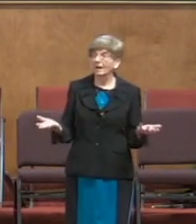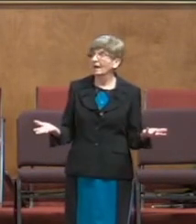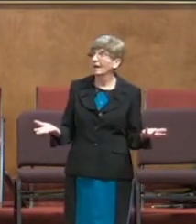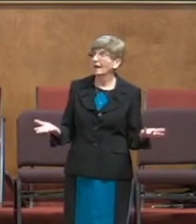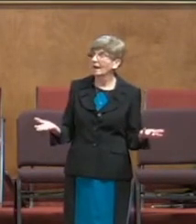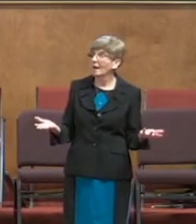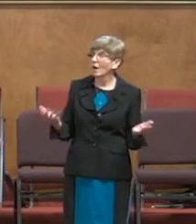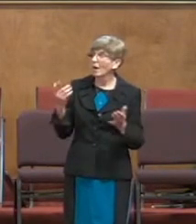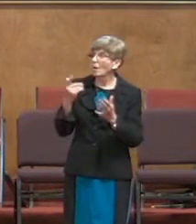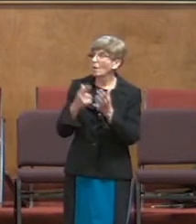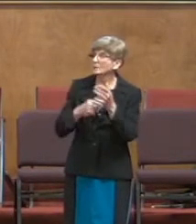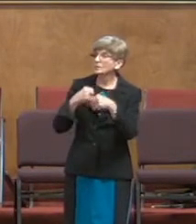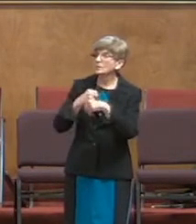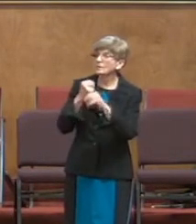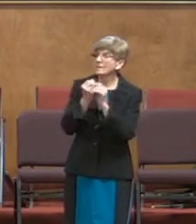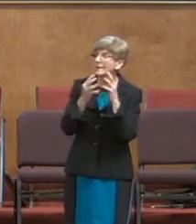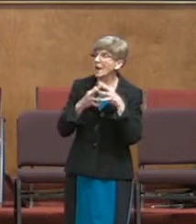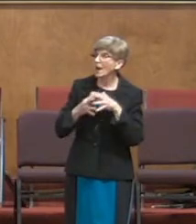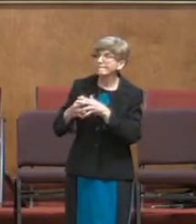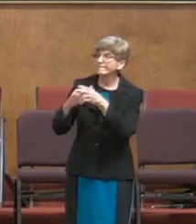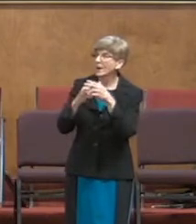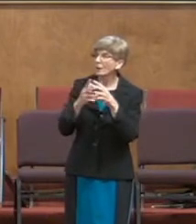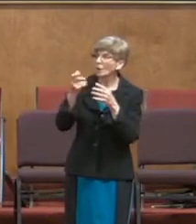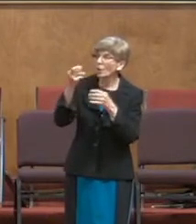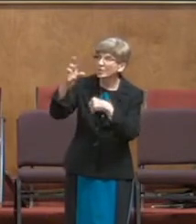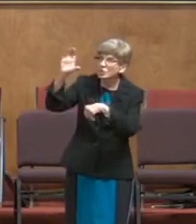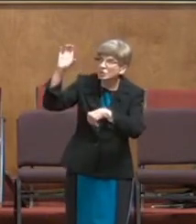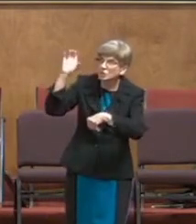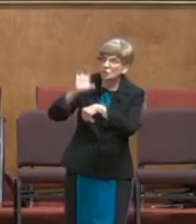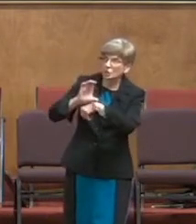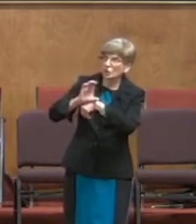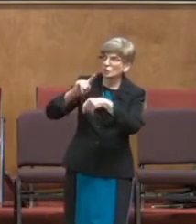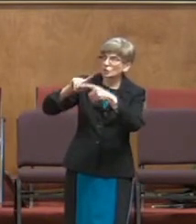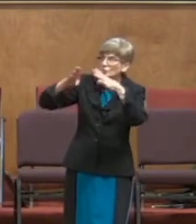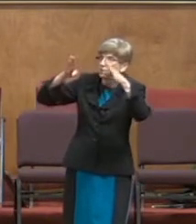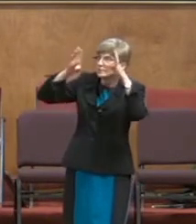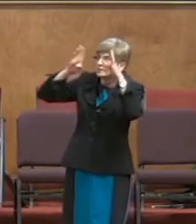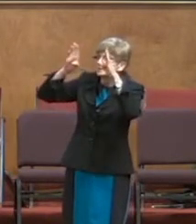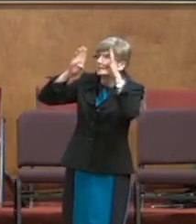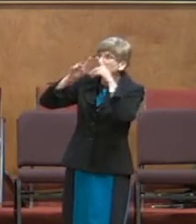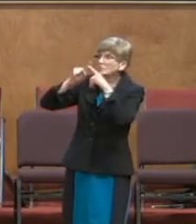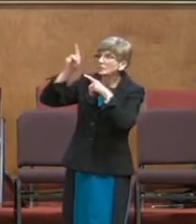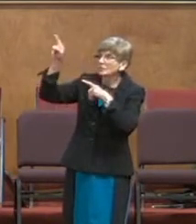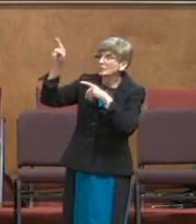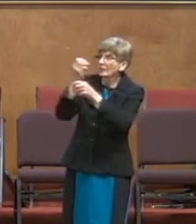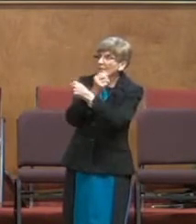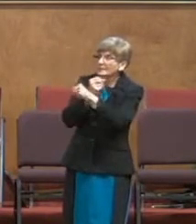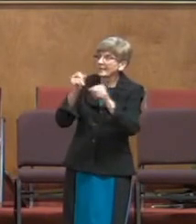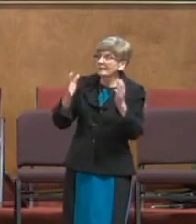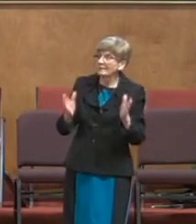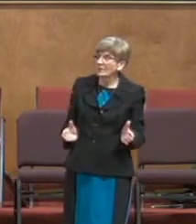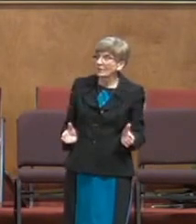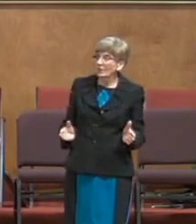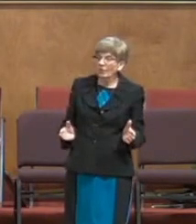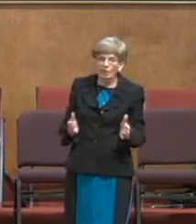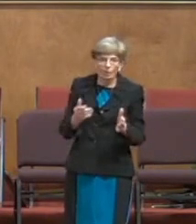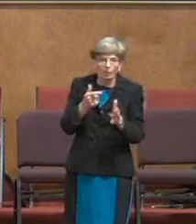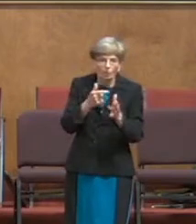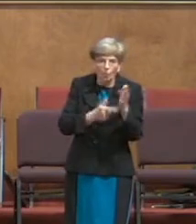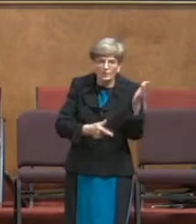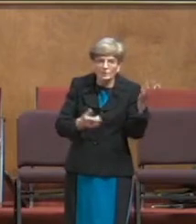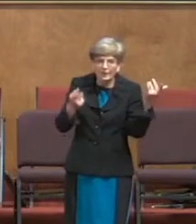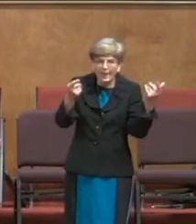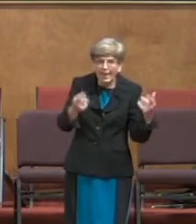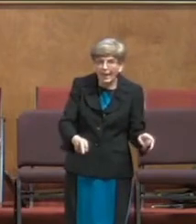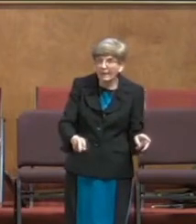for the church of Jesus Christ to turn their attention back to their Savior? What's it going to take for